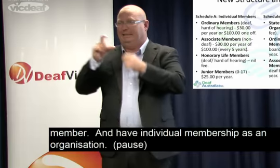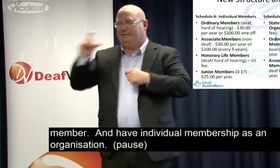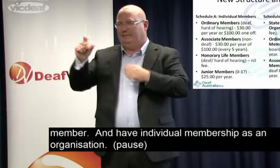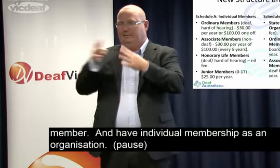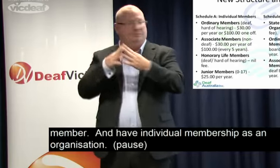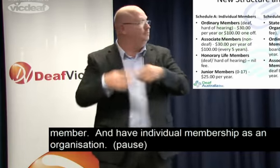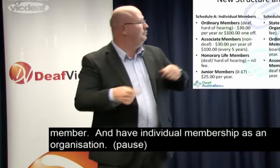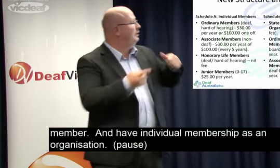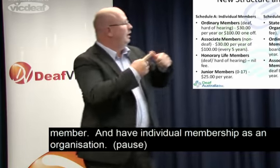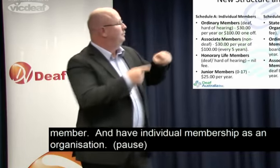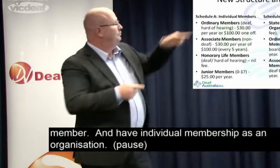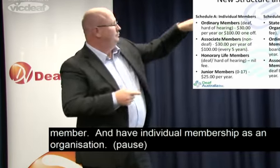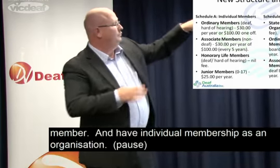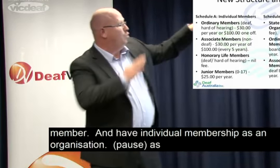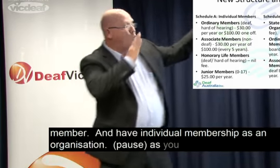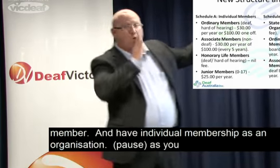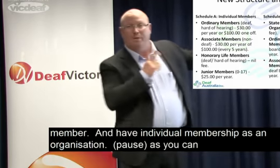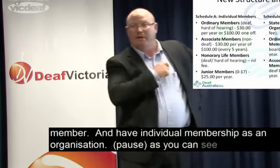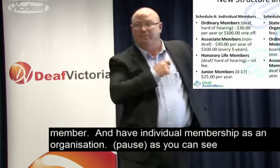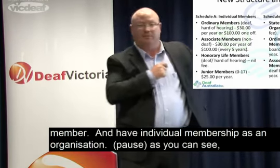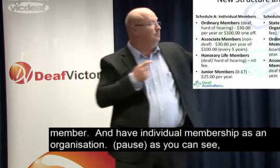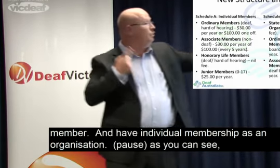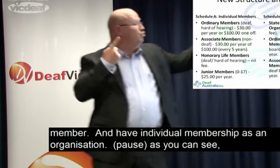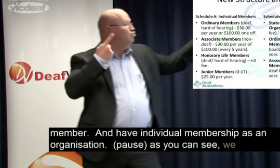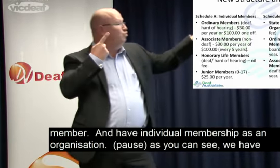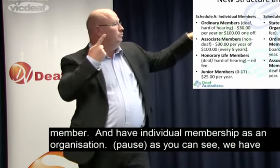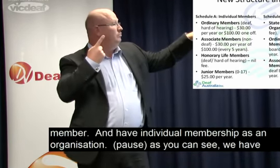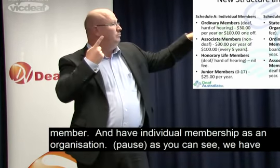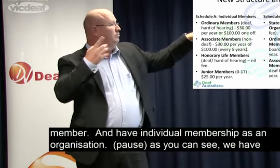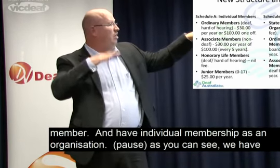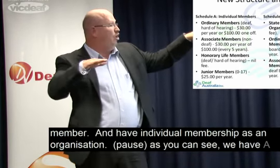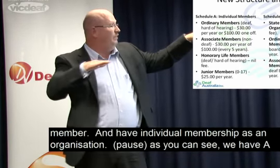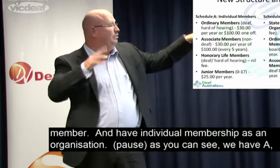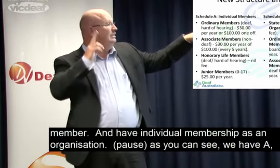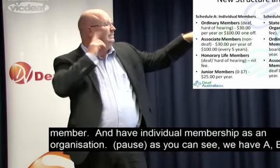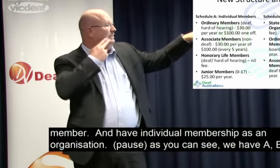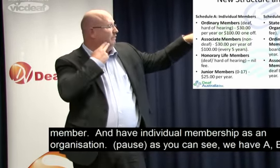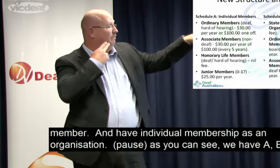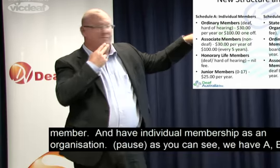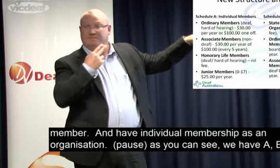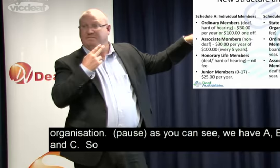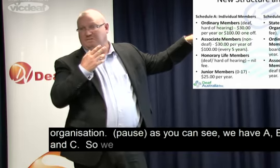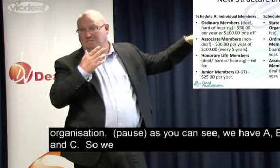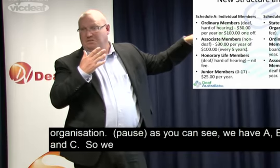As you can see, we have Schedule A, B and C. So we've got the ordinary members, those who are hard of hearing and